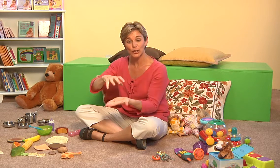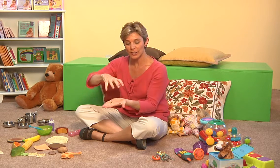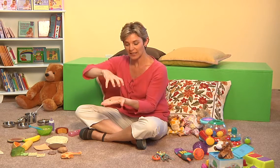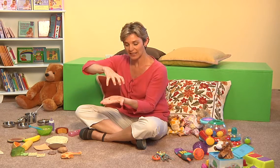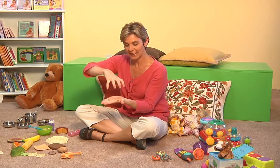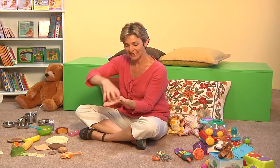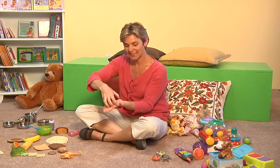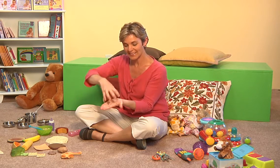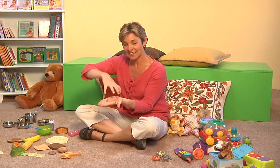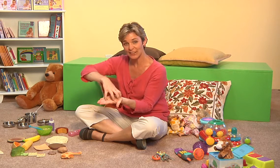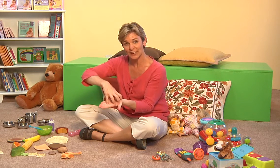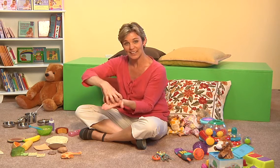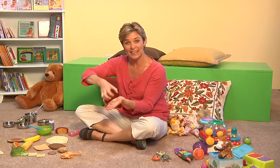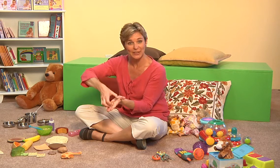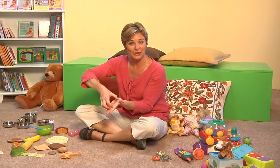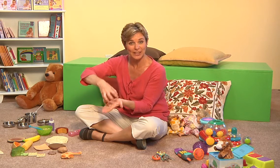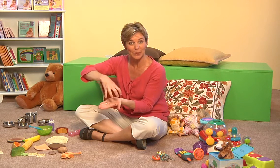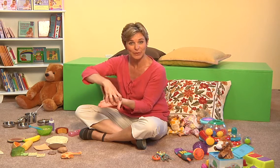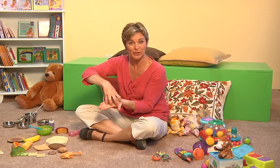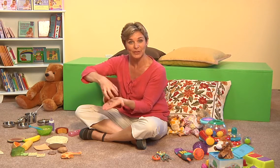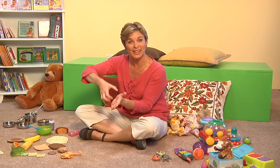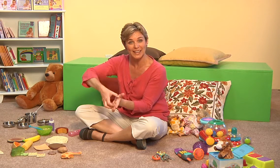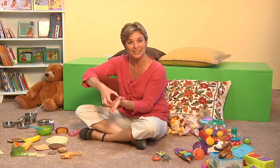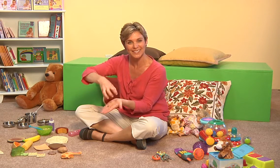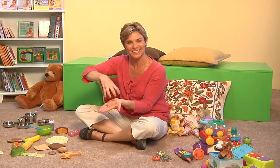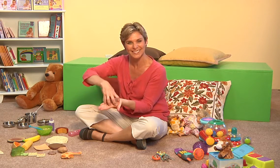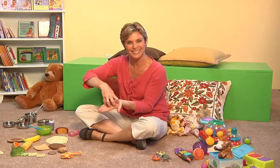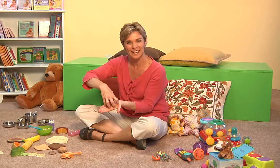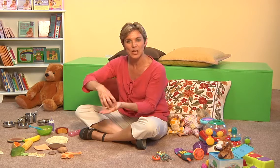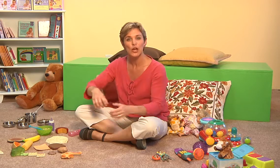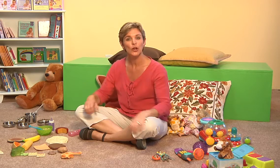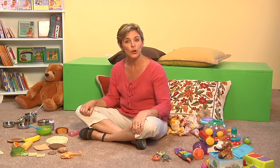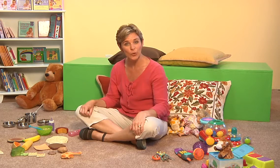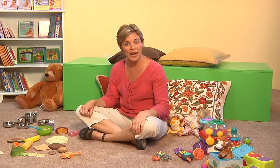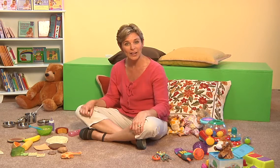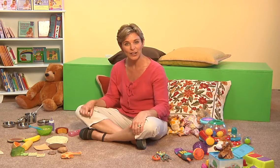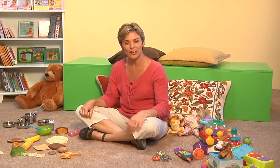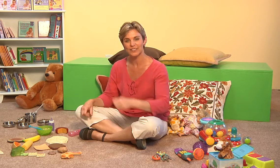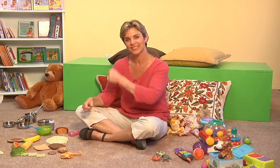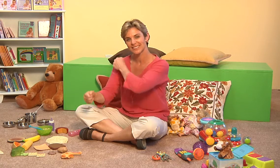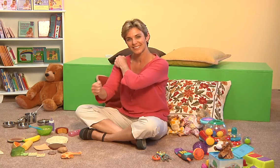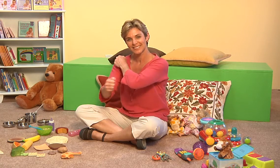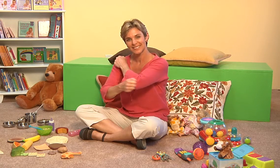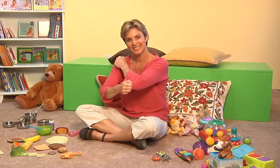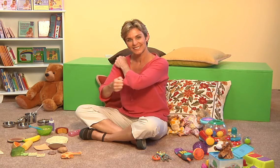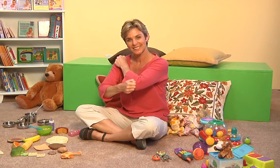cookie. It's like you're cutting out a cookie with a cookie cutter. Cracker.